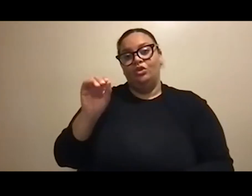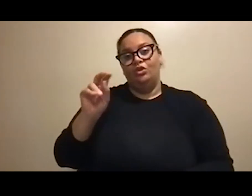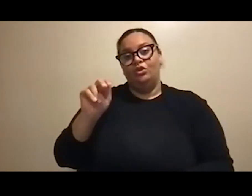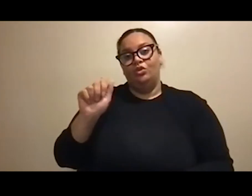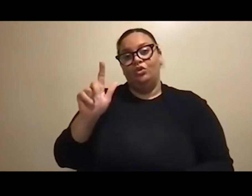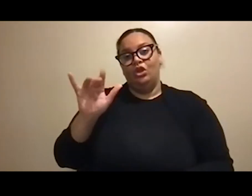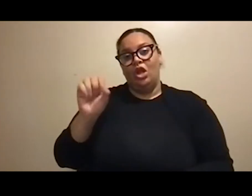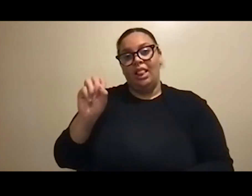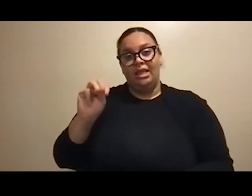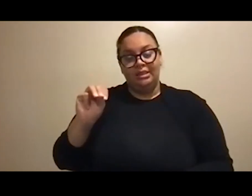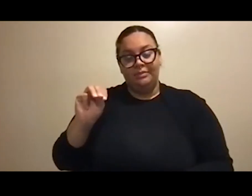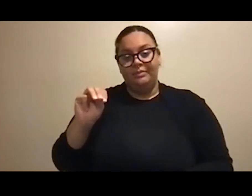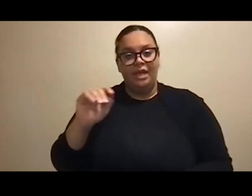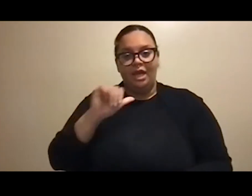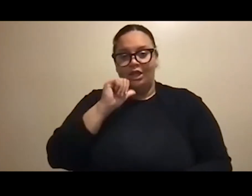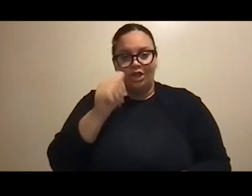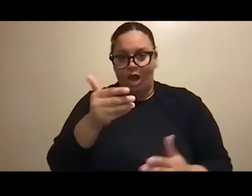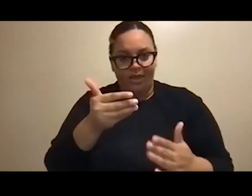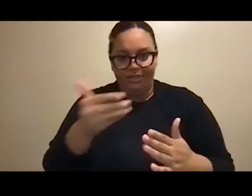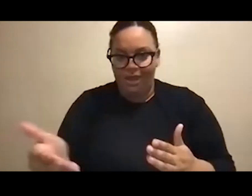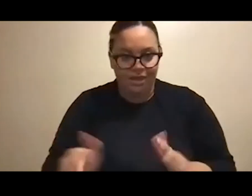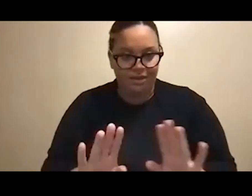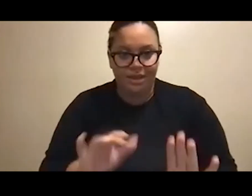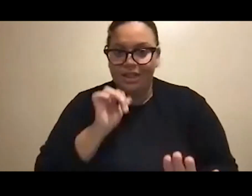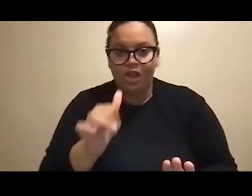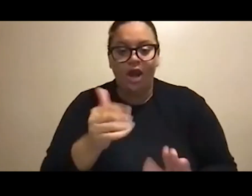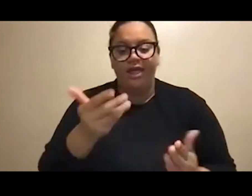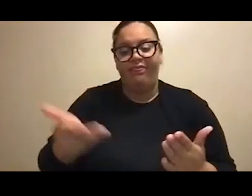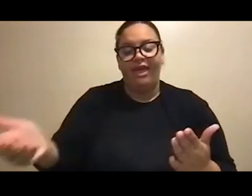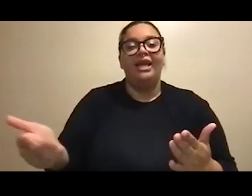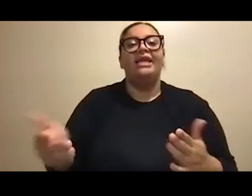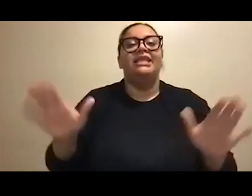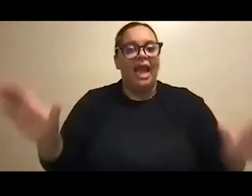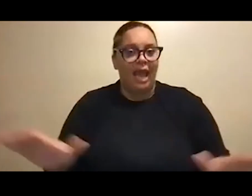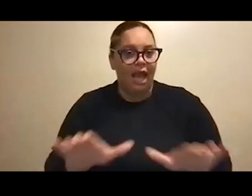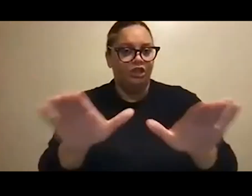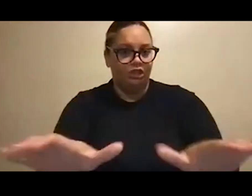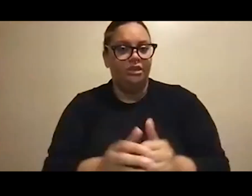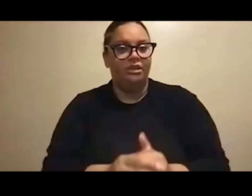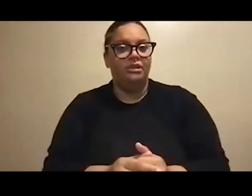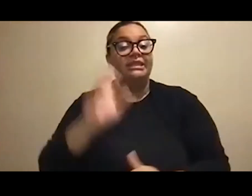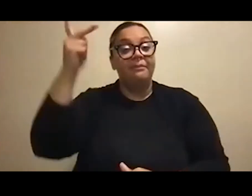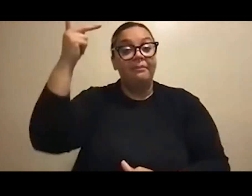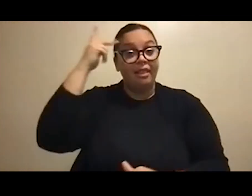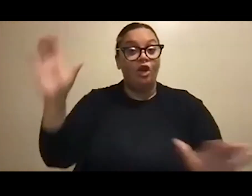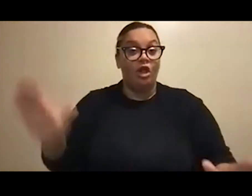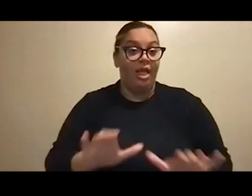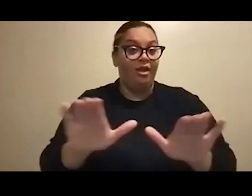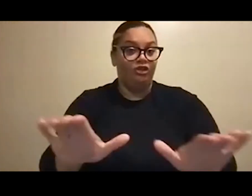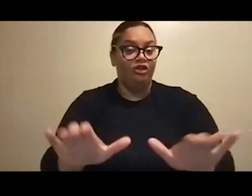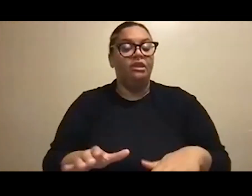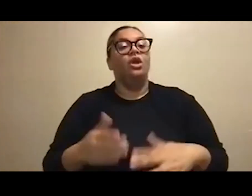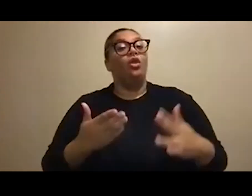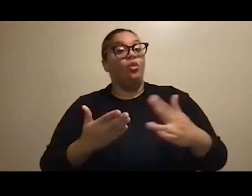Constitutionalism is not a thing. That's not an object. It's an activity. It is a political activity through